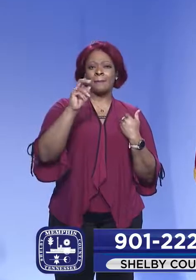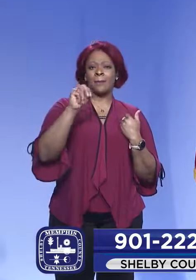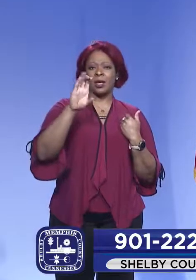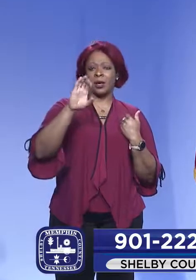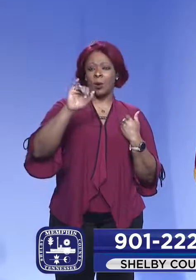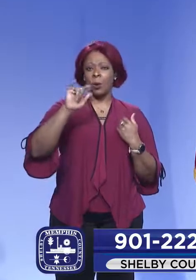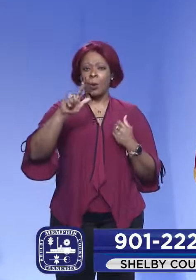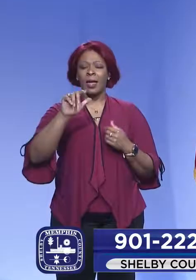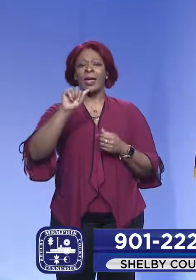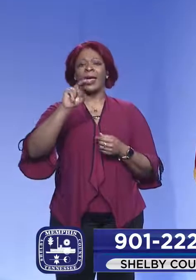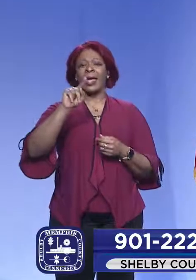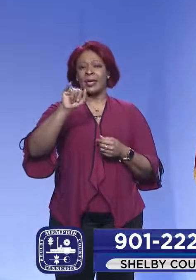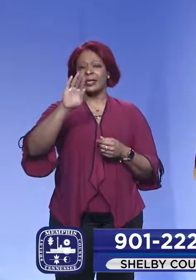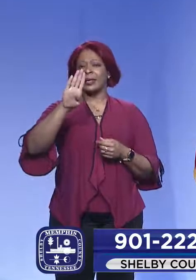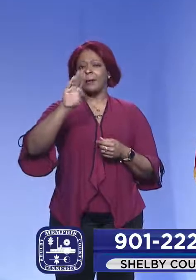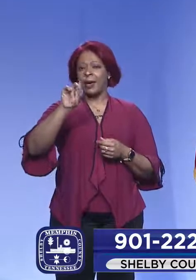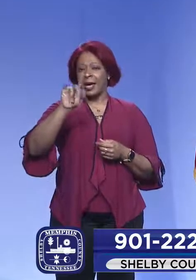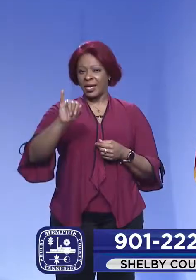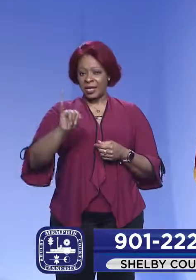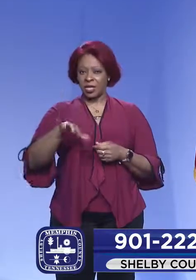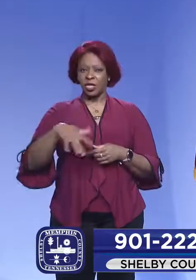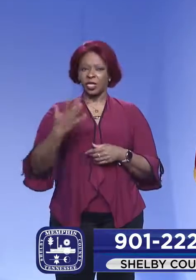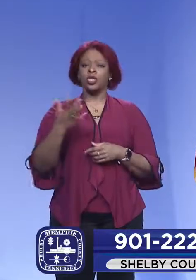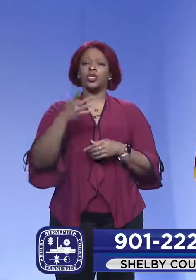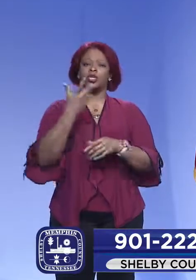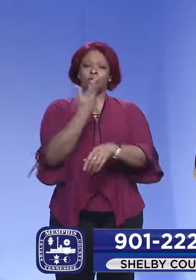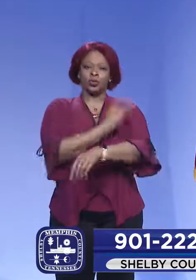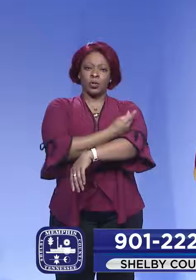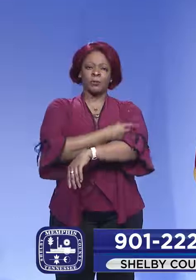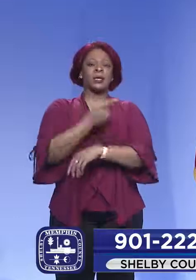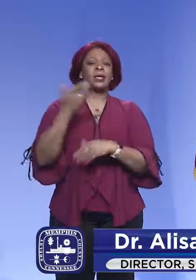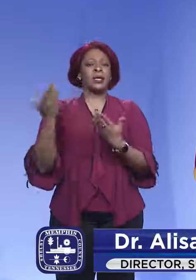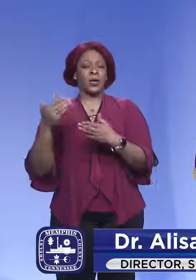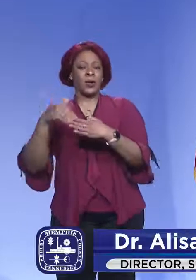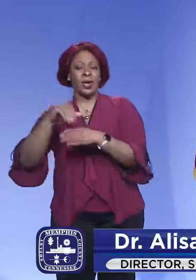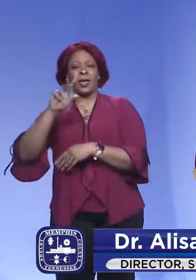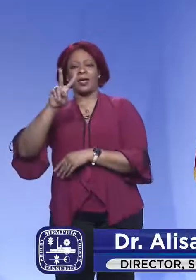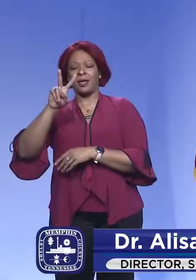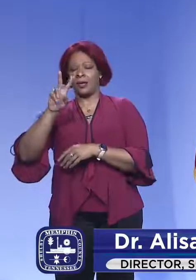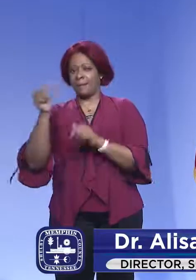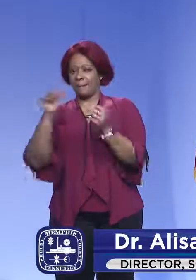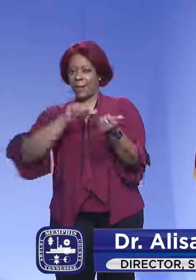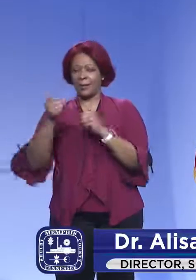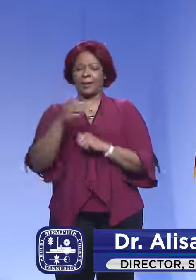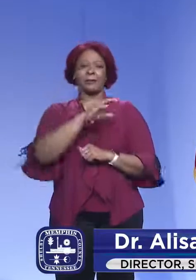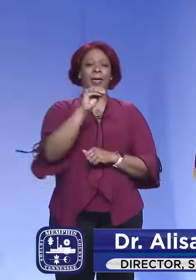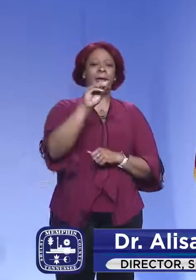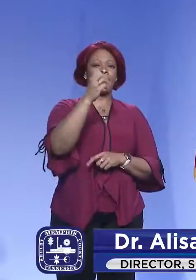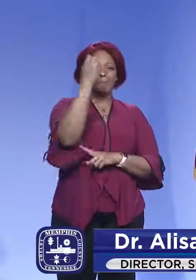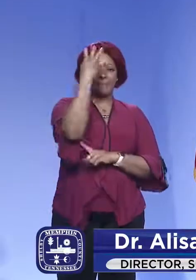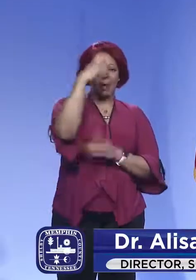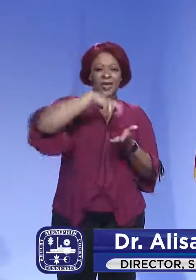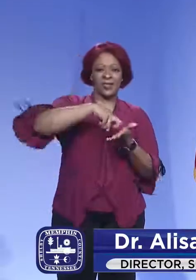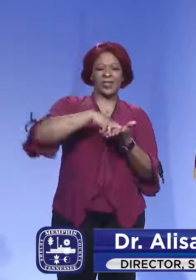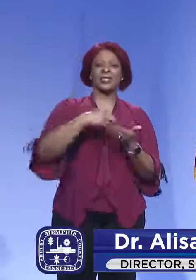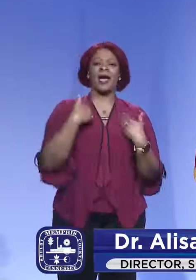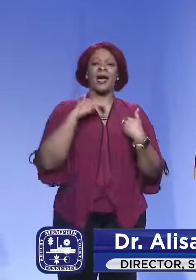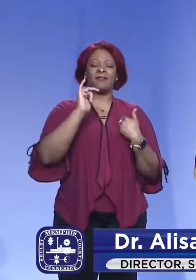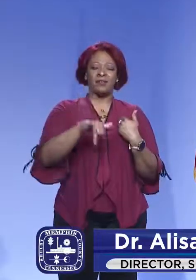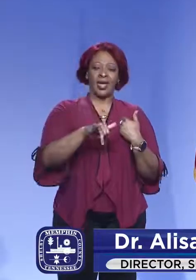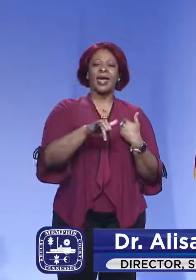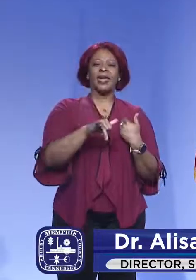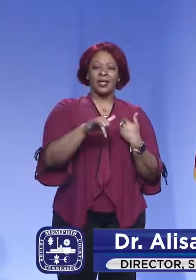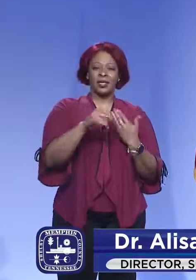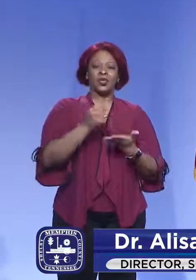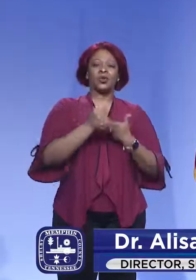treatment available here in Shelby County. Both Baptists and Methodists offer that treatment, and it's especially important for